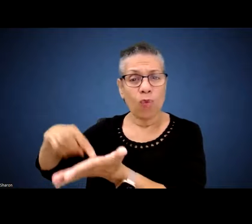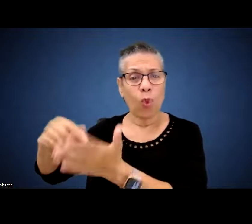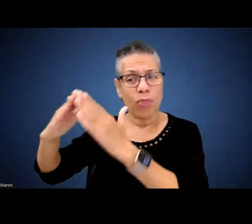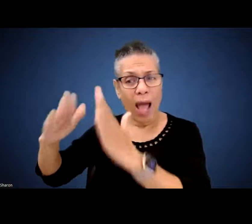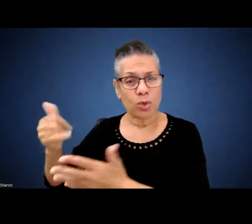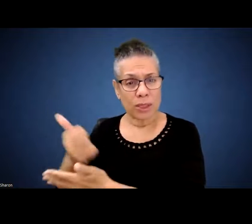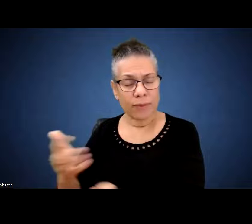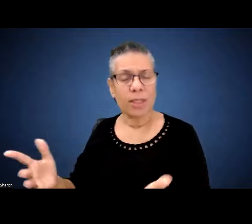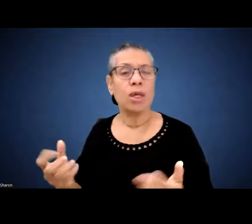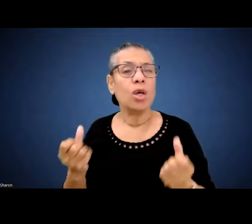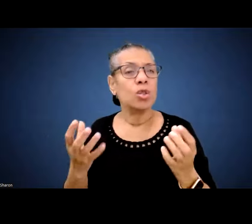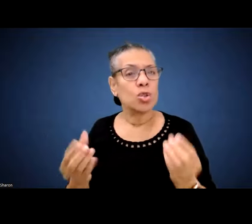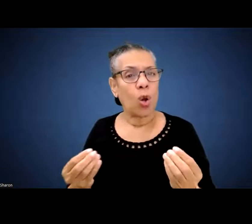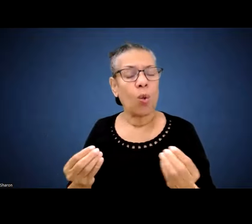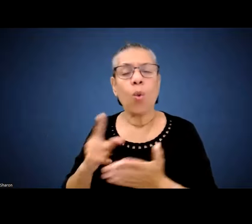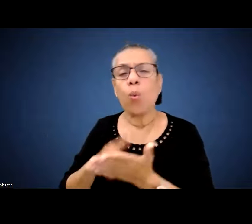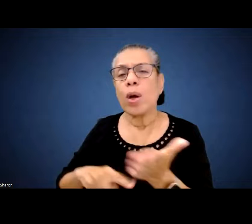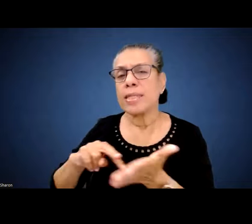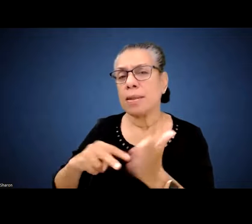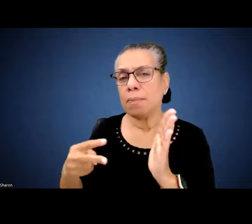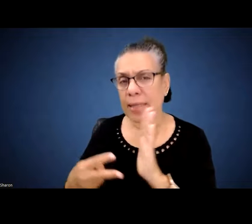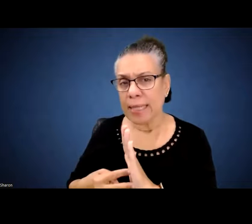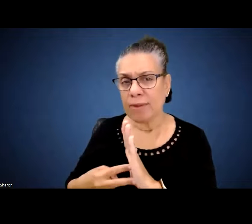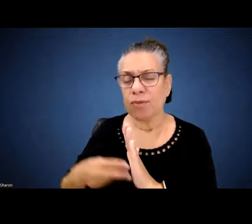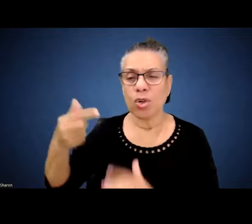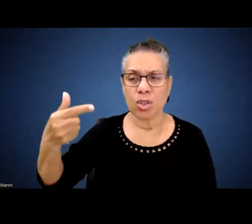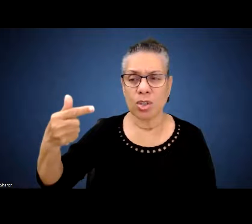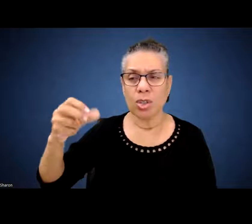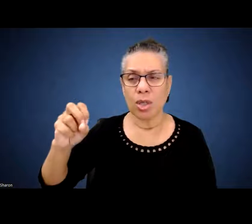what that gentrification might mean, but